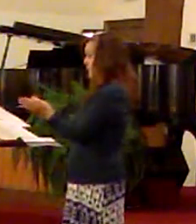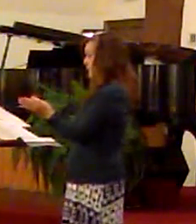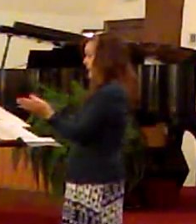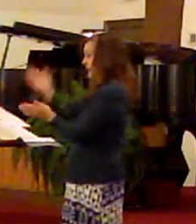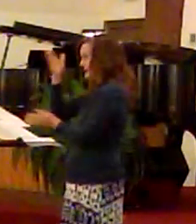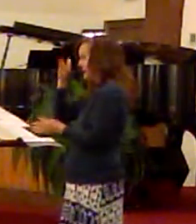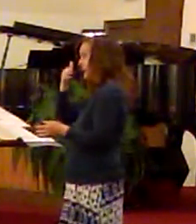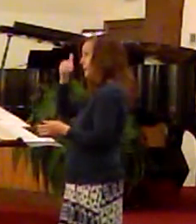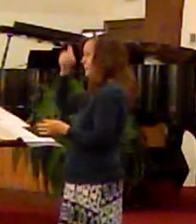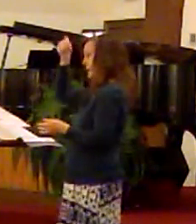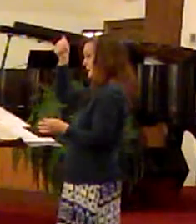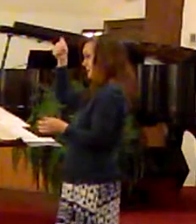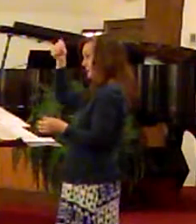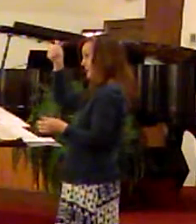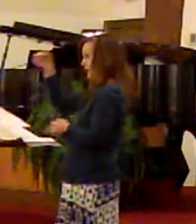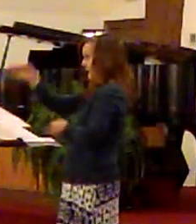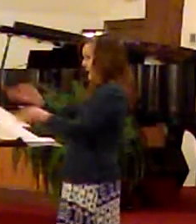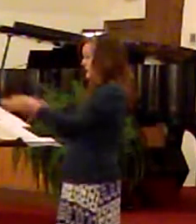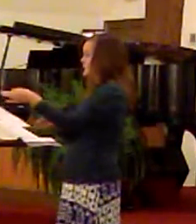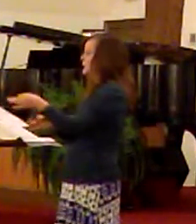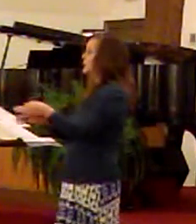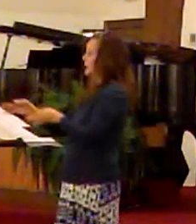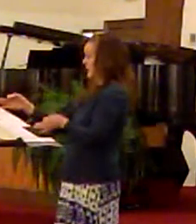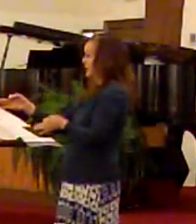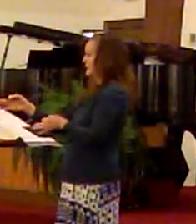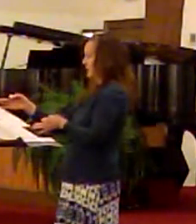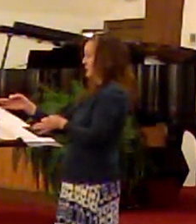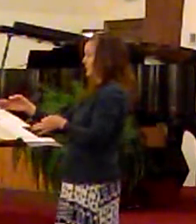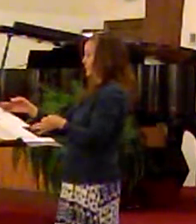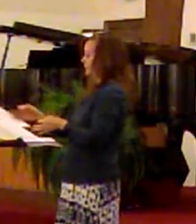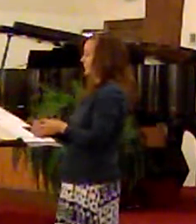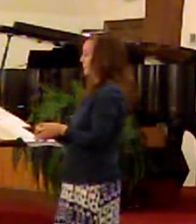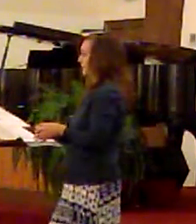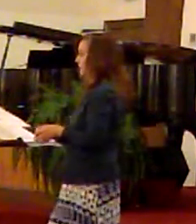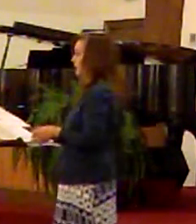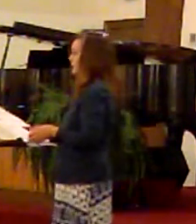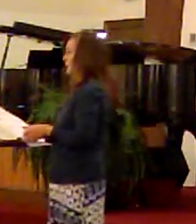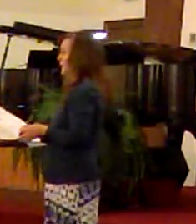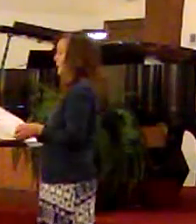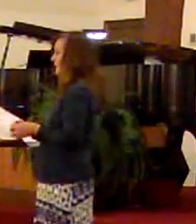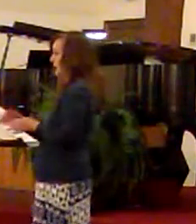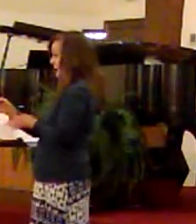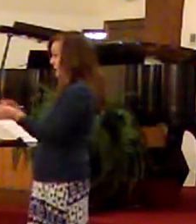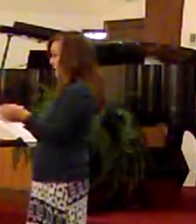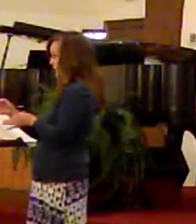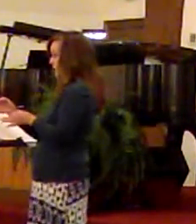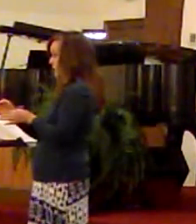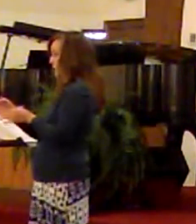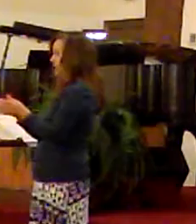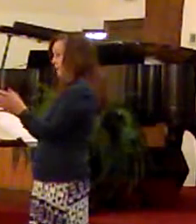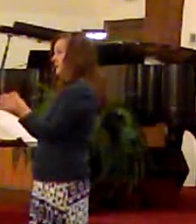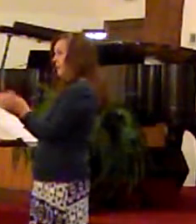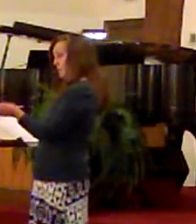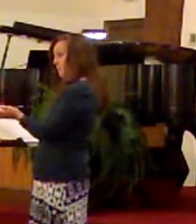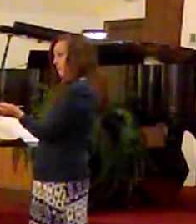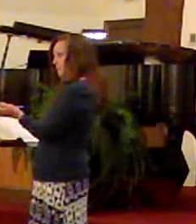explanation, the best definition, the Bible is the best book to explain the Bible.